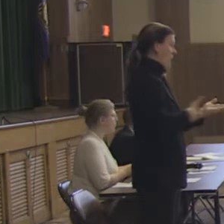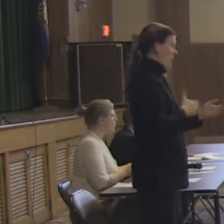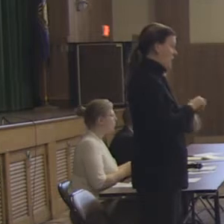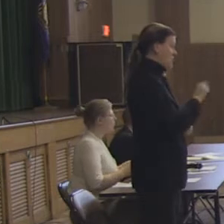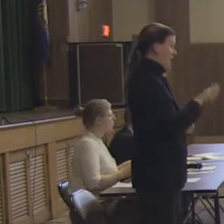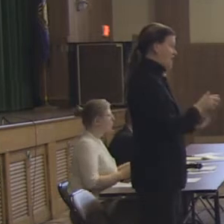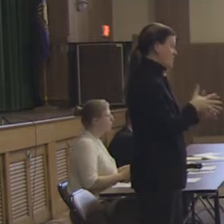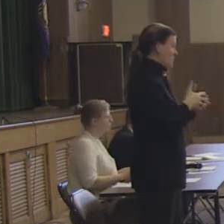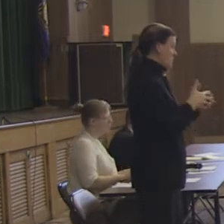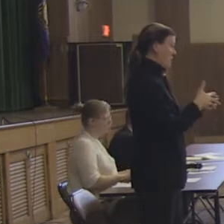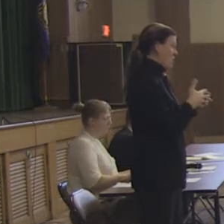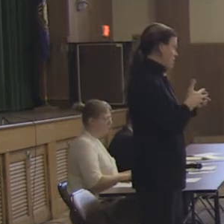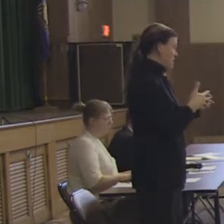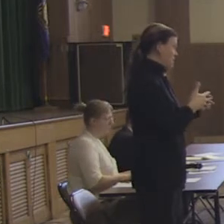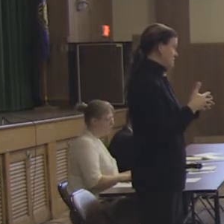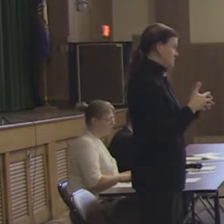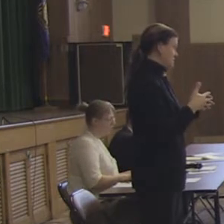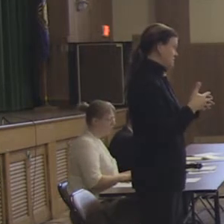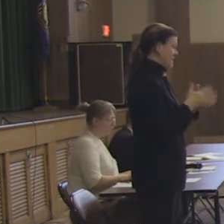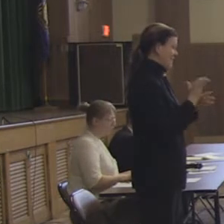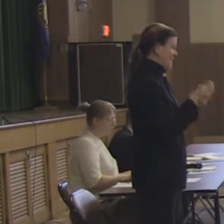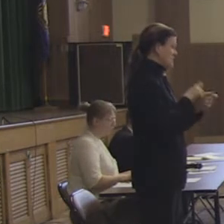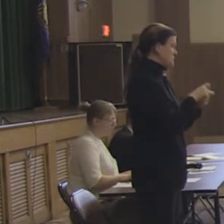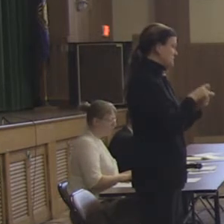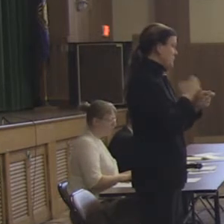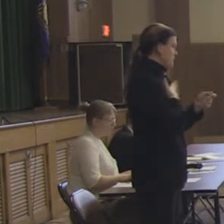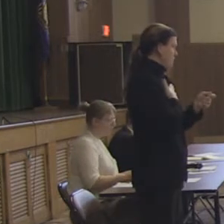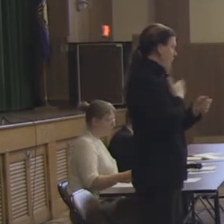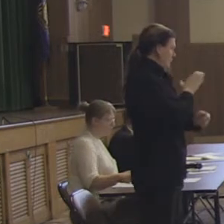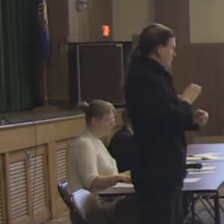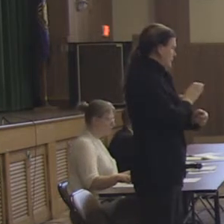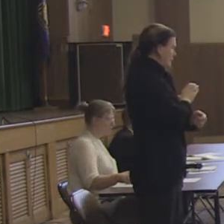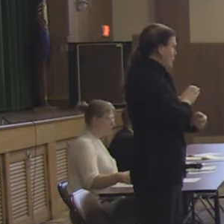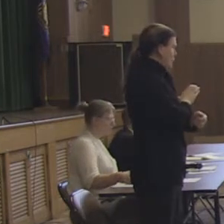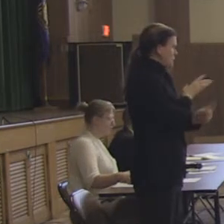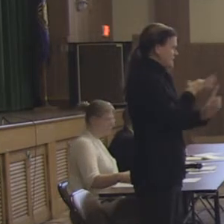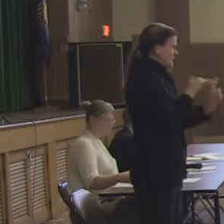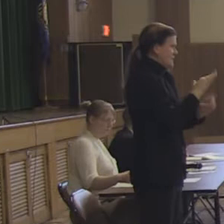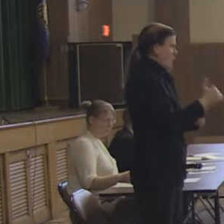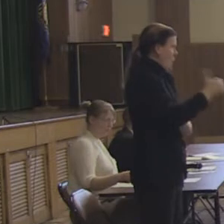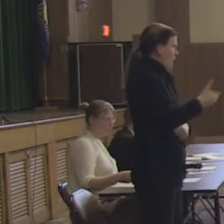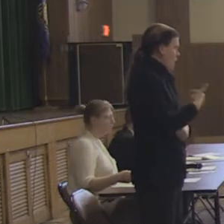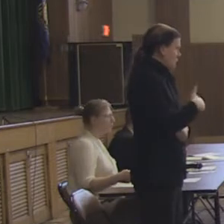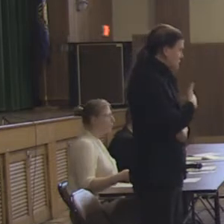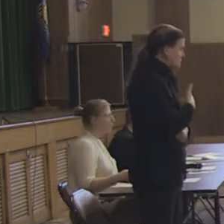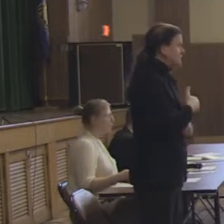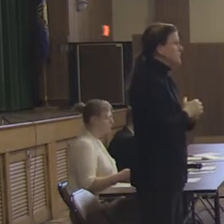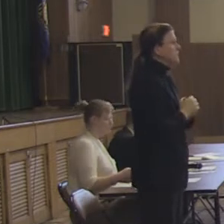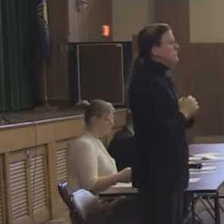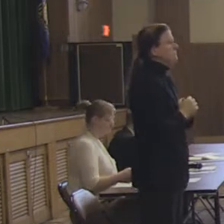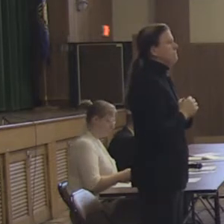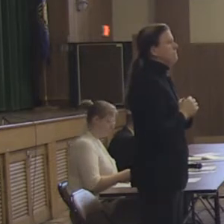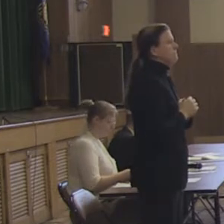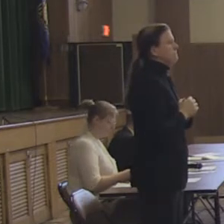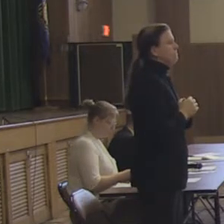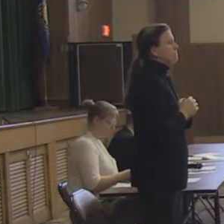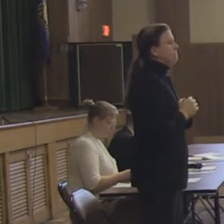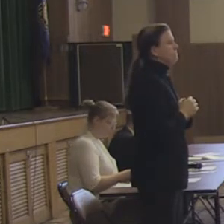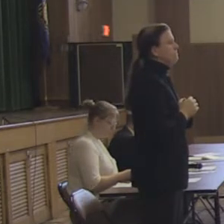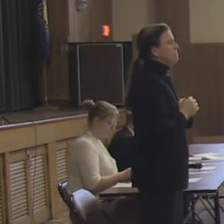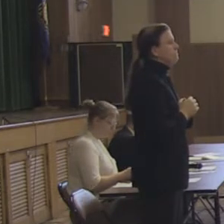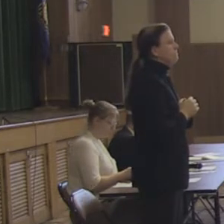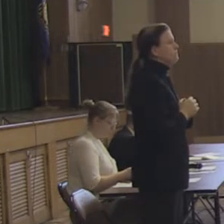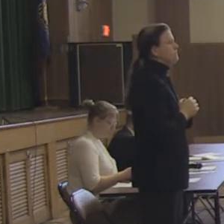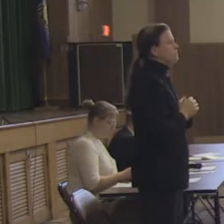African Americans in those type of clinical settings. One of the things that I do want to address